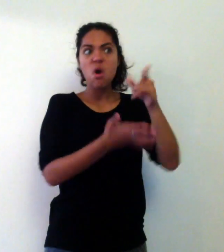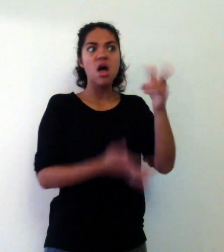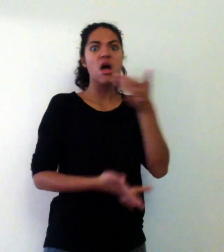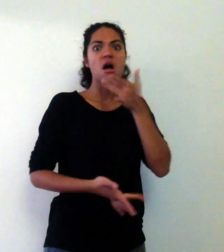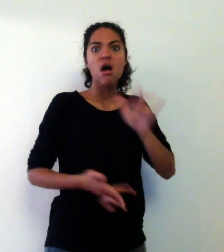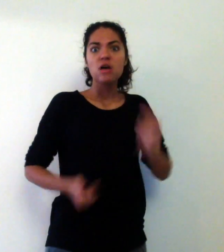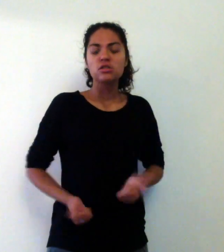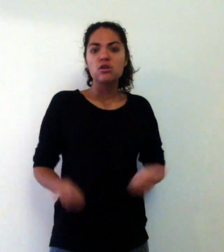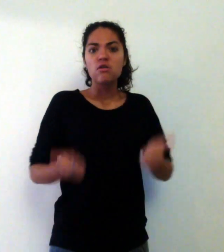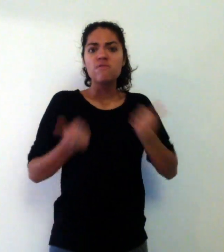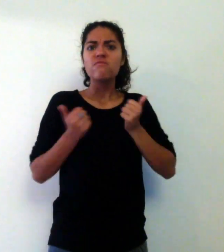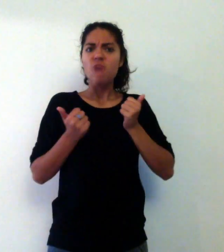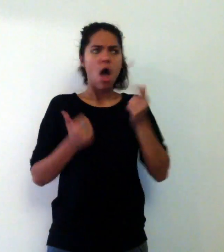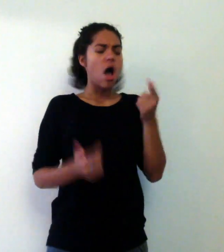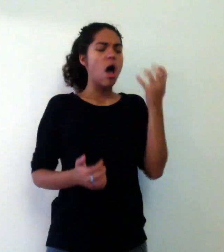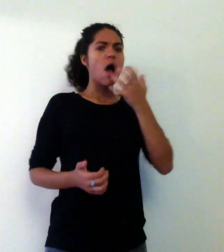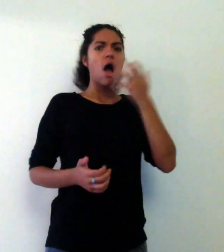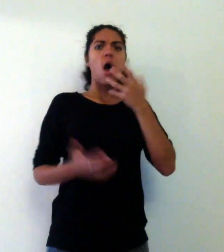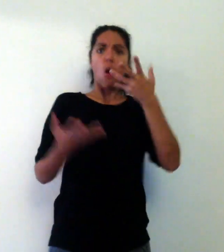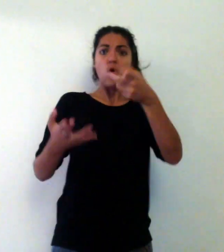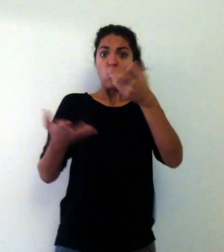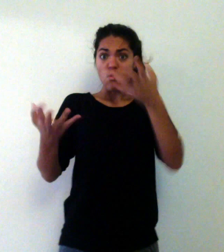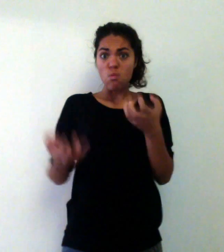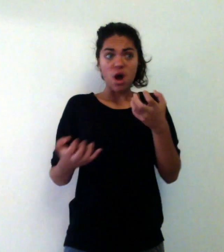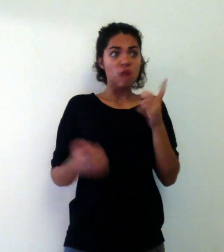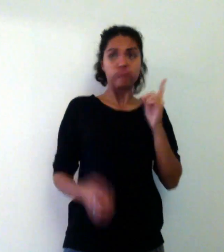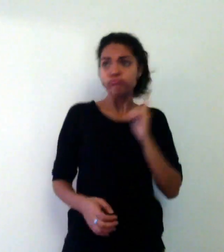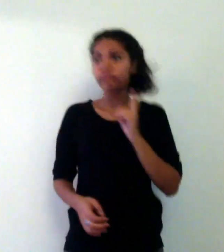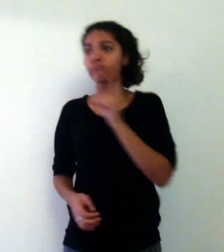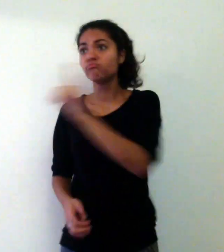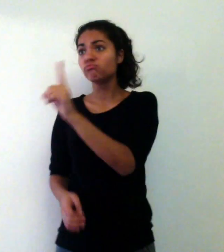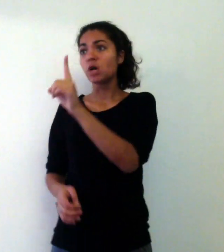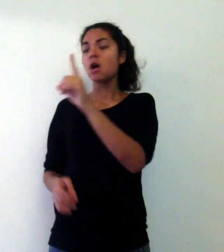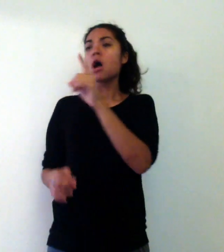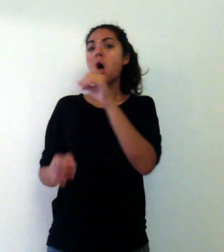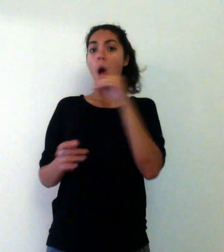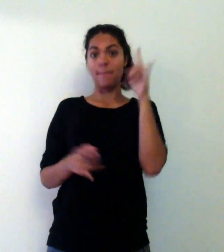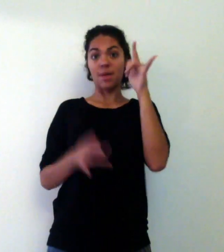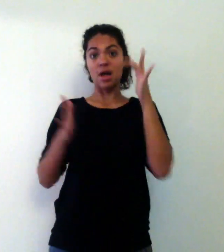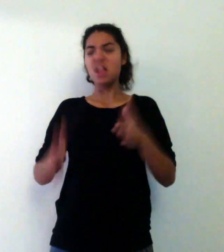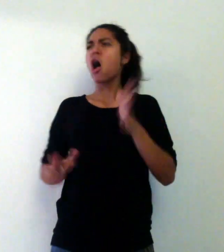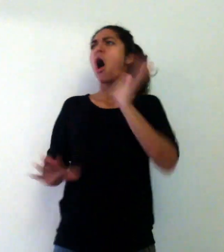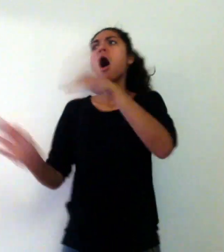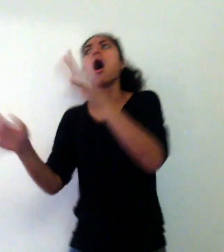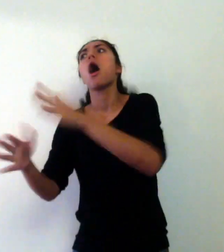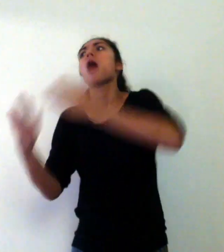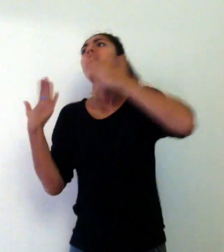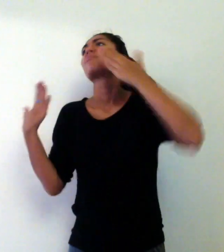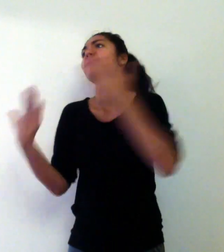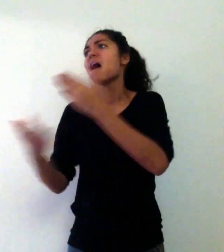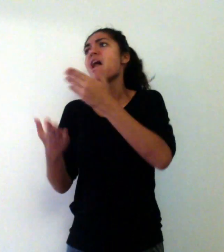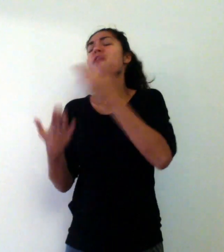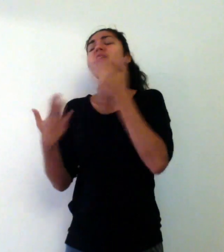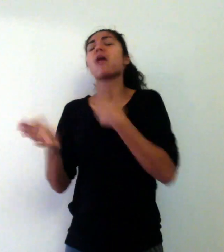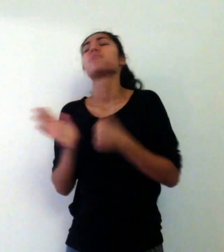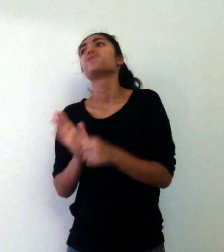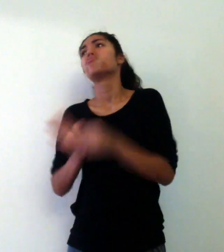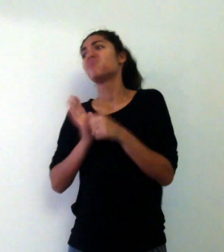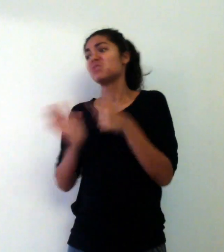clasp his hand and say, "Captain, I want to thank you for what you did for me. I appreciate it, and with a love within my heart, even though